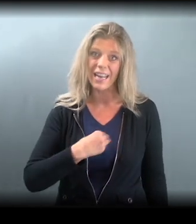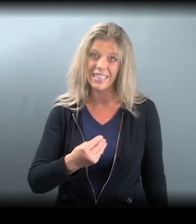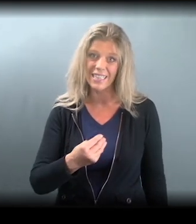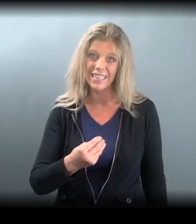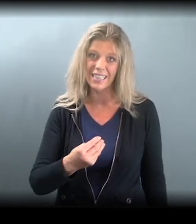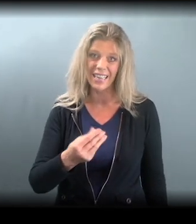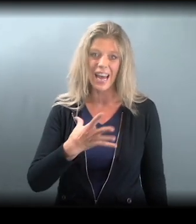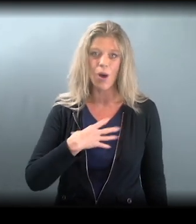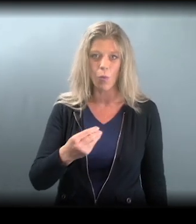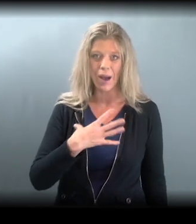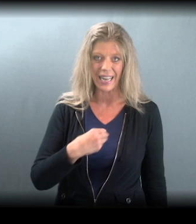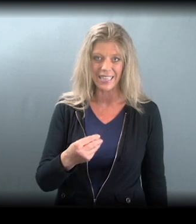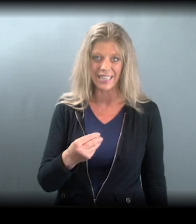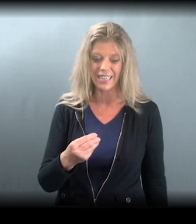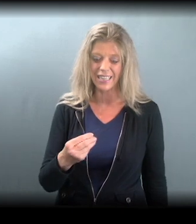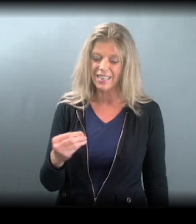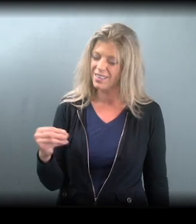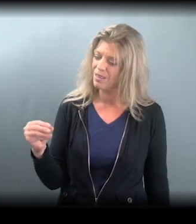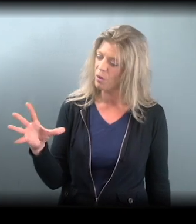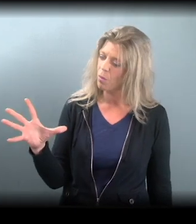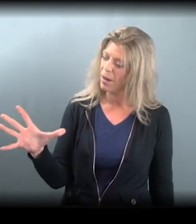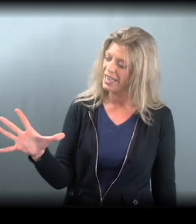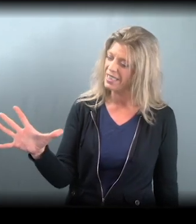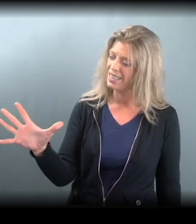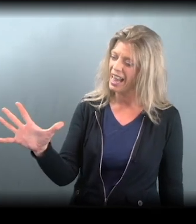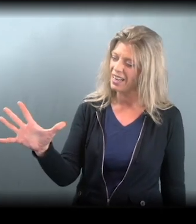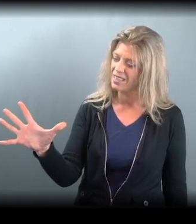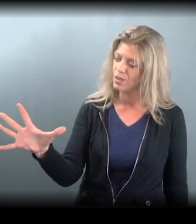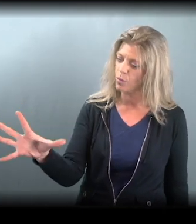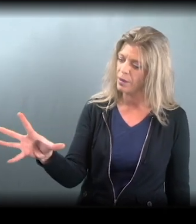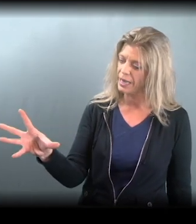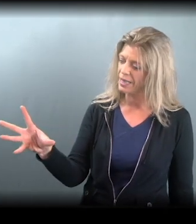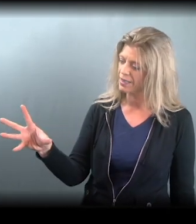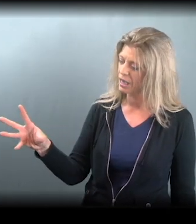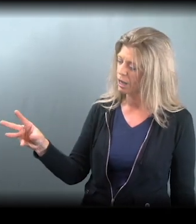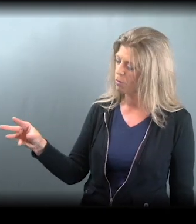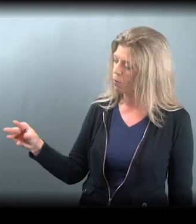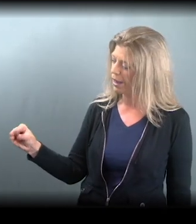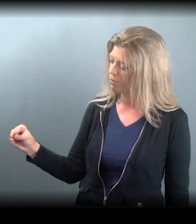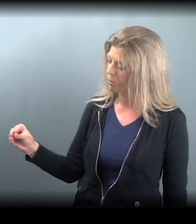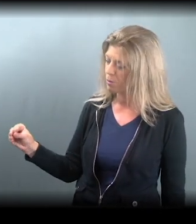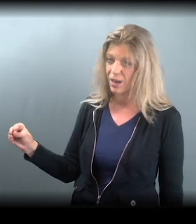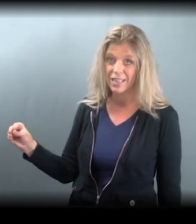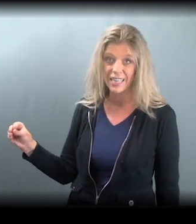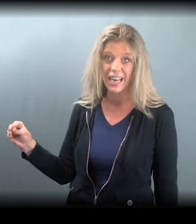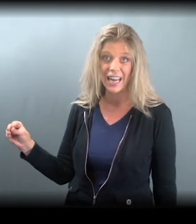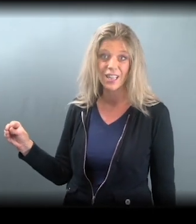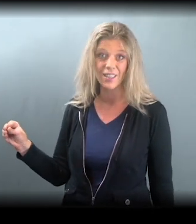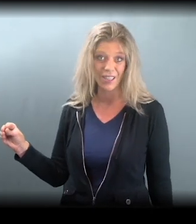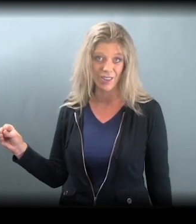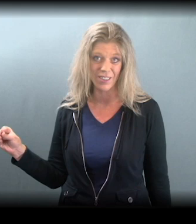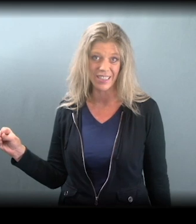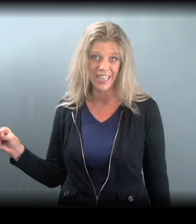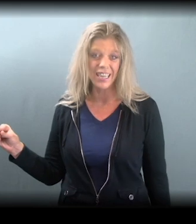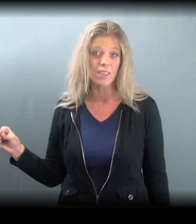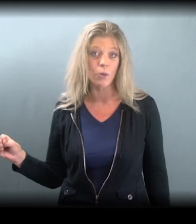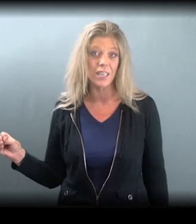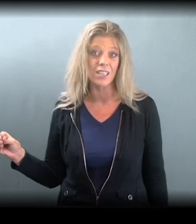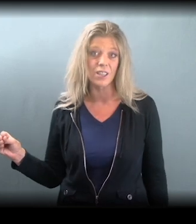white, white. So with white, your hand is open and it's going to come away from your body and close. It's going to do